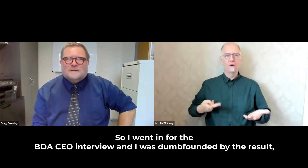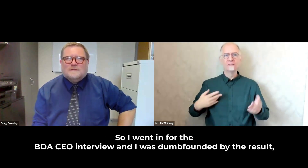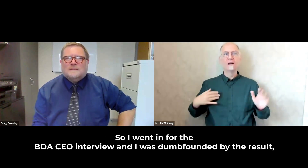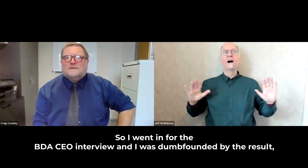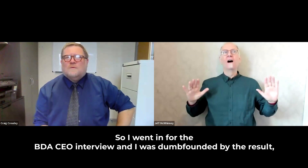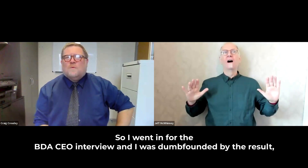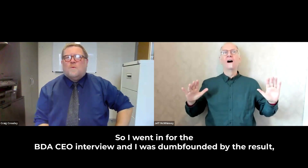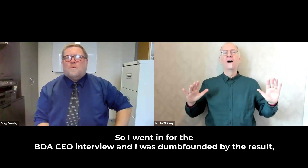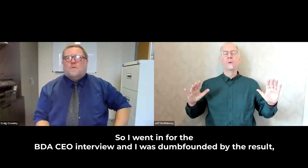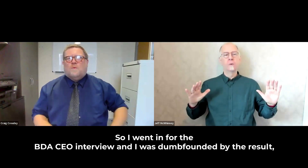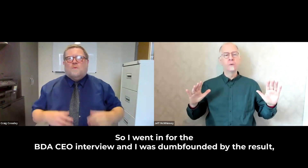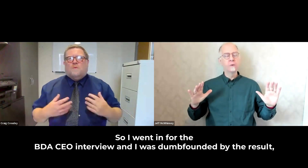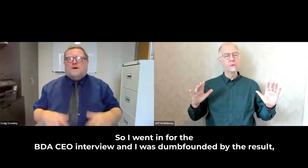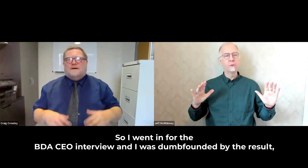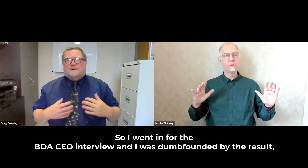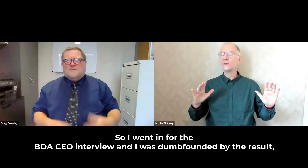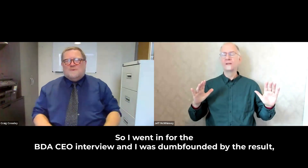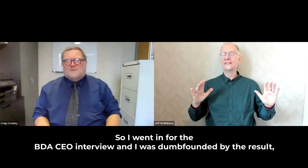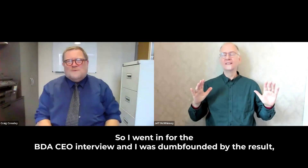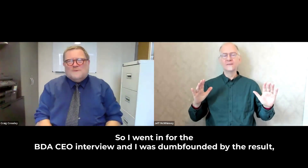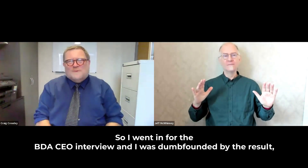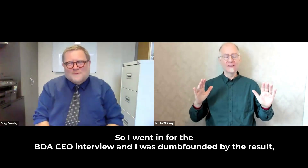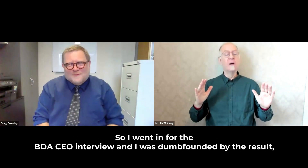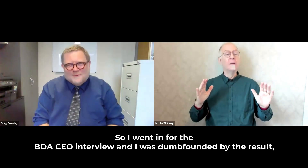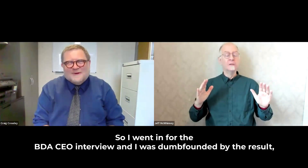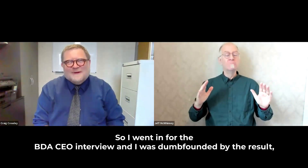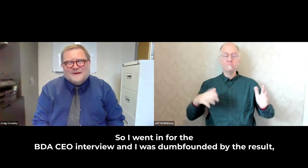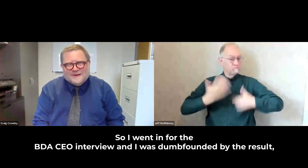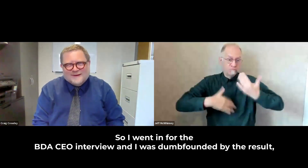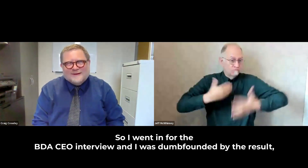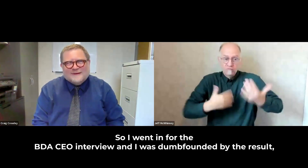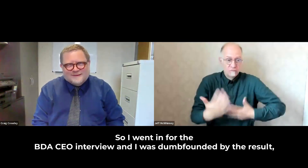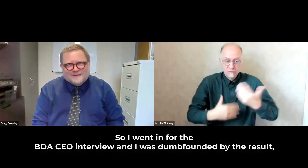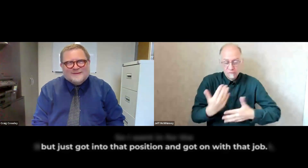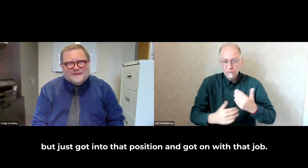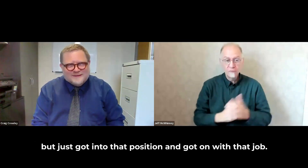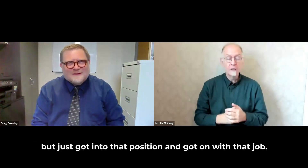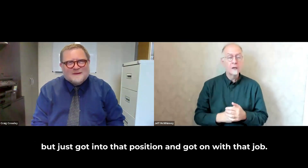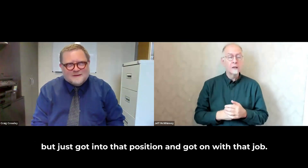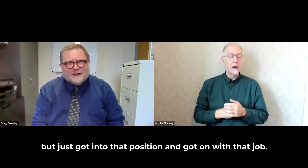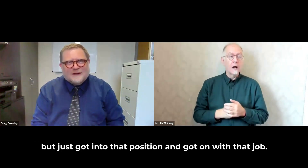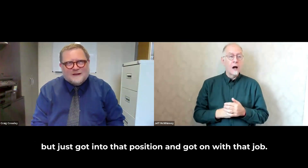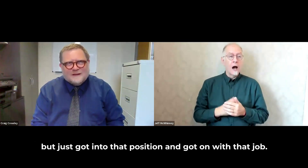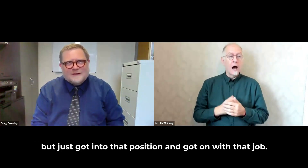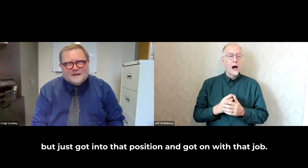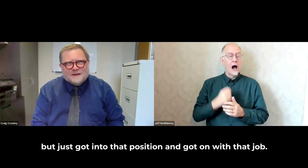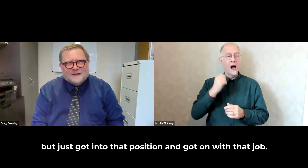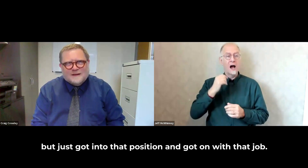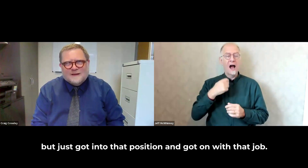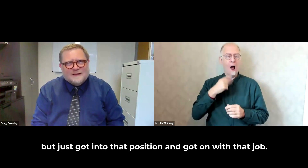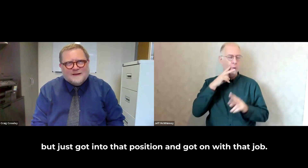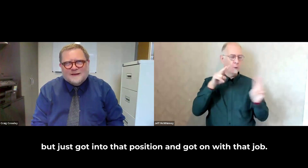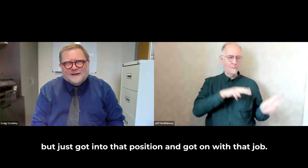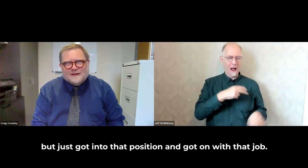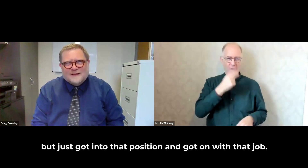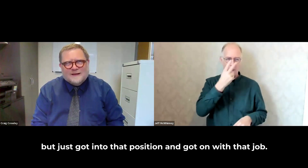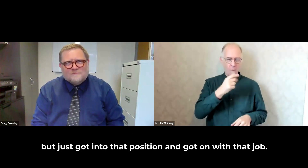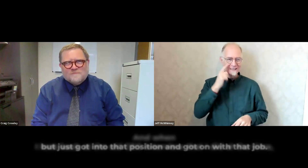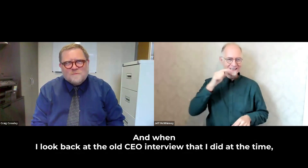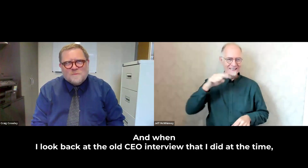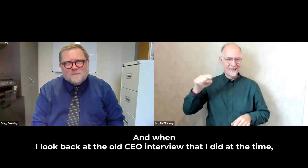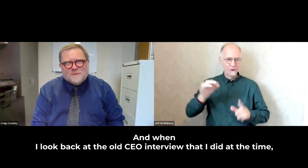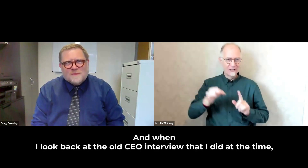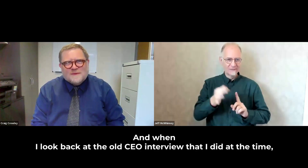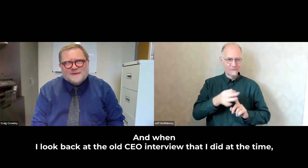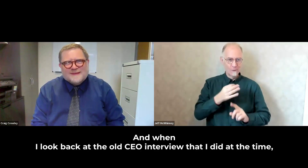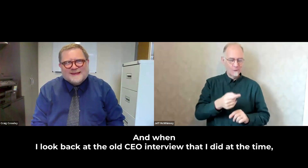BDA CEO interview and I was dumbfounded by the result, but just got into that position and got on with that job.